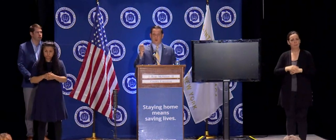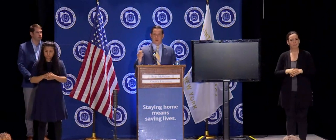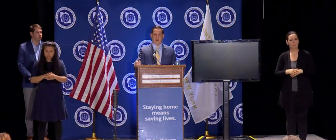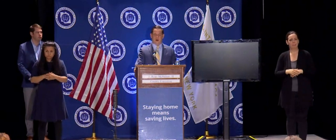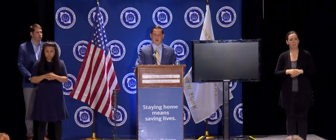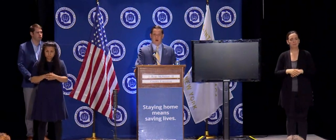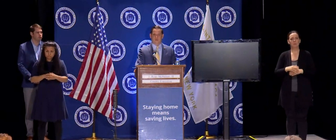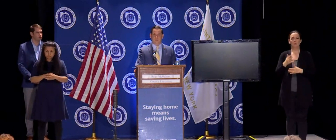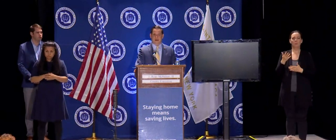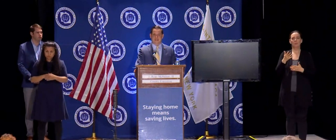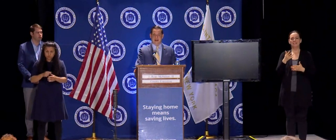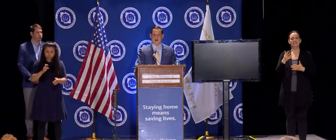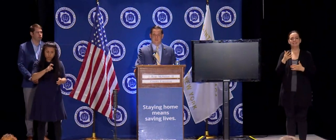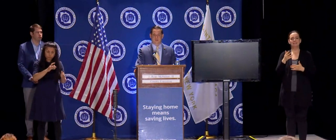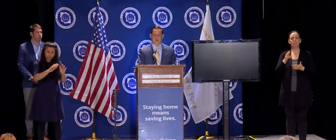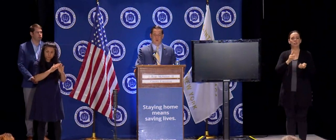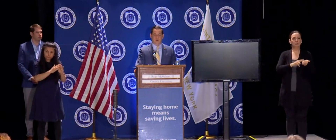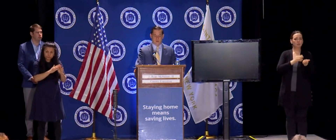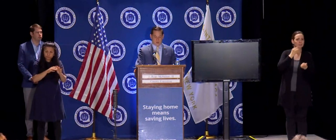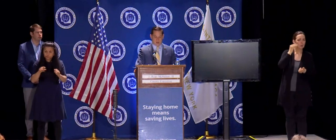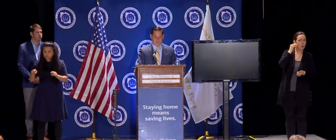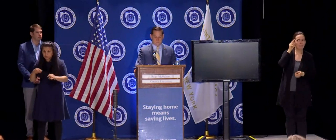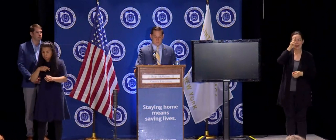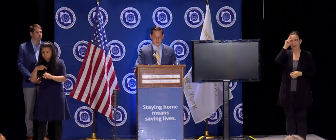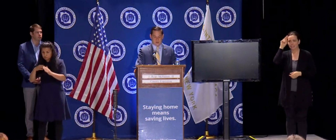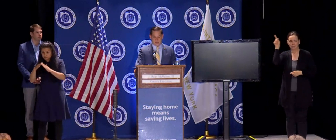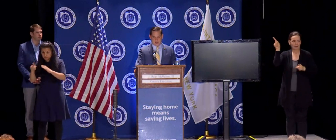hospital often many times. So